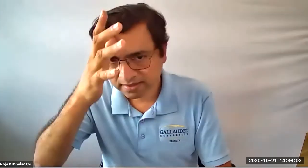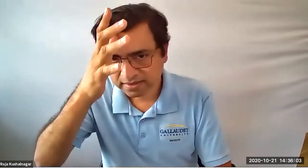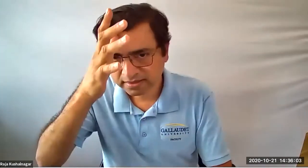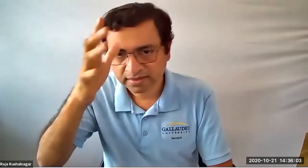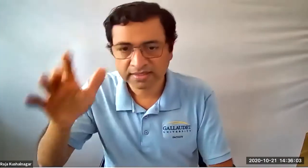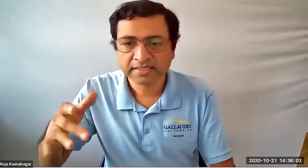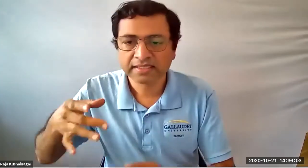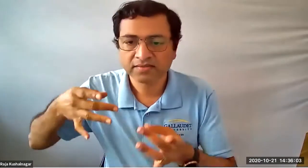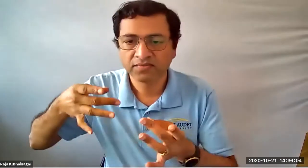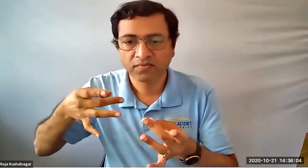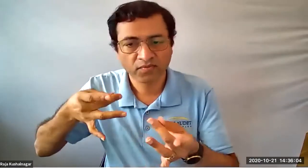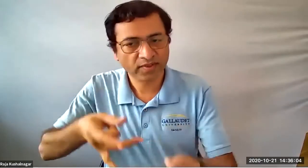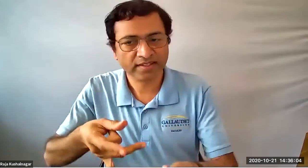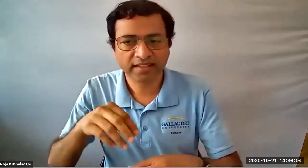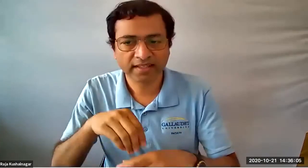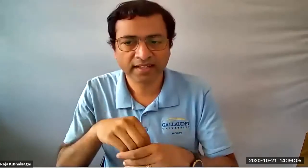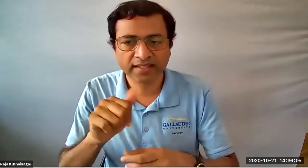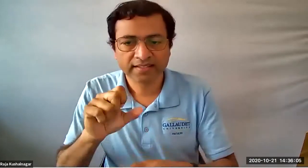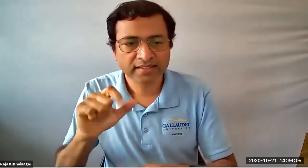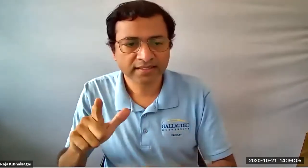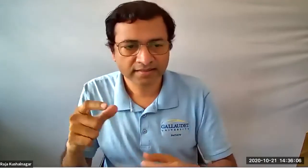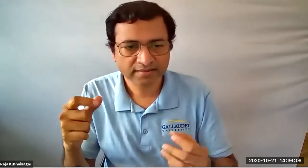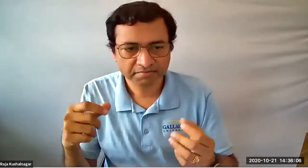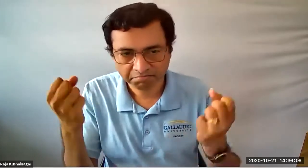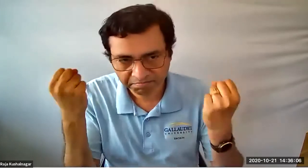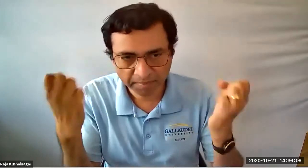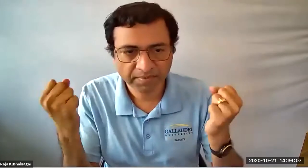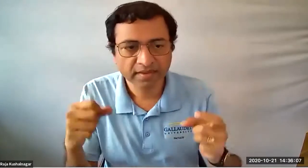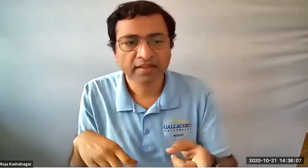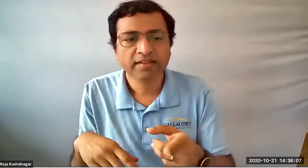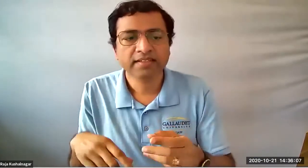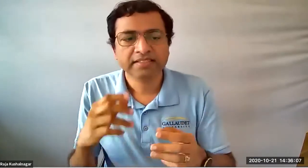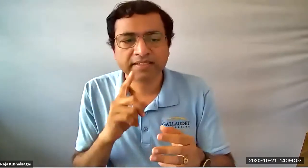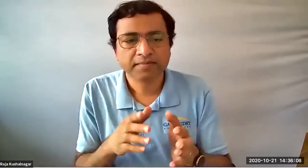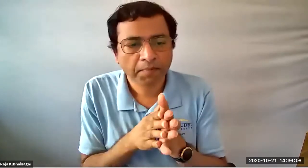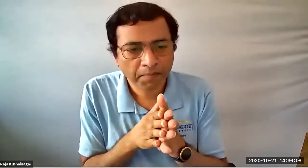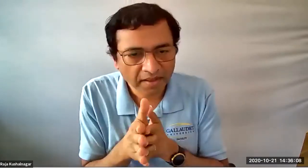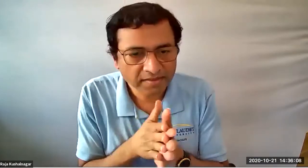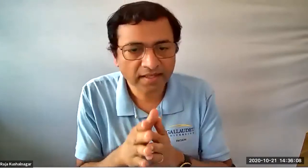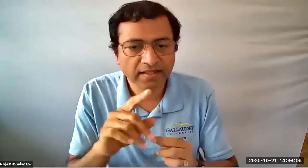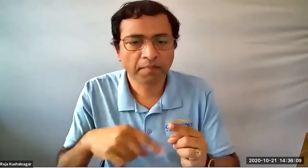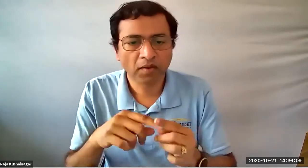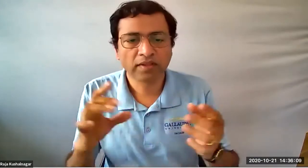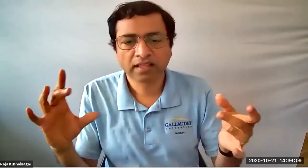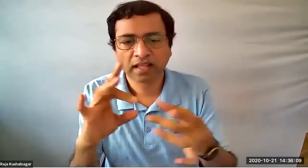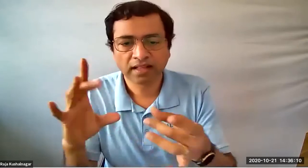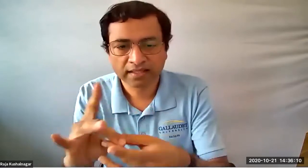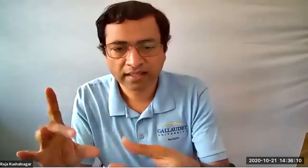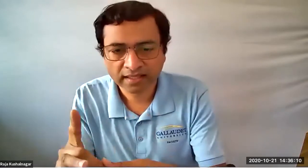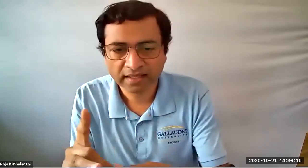Heather is the oldest daughter of deaf parents and is fluent in American Sign Language.